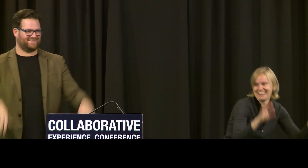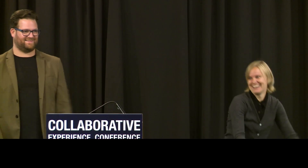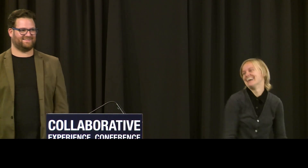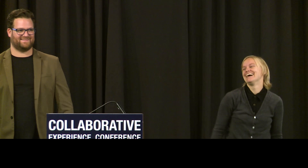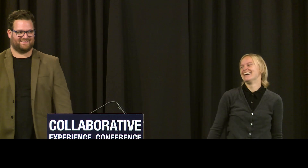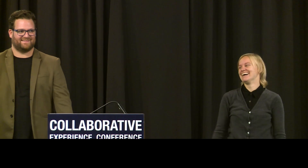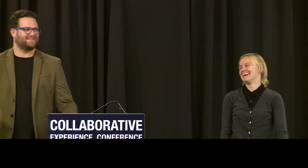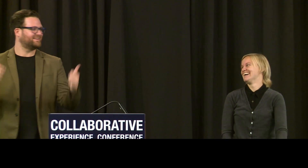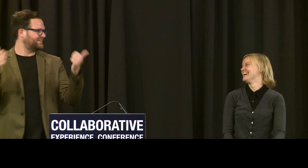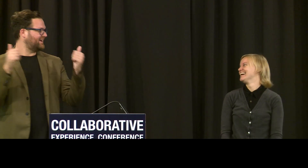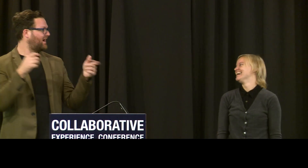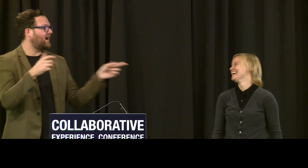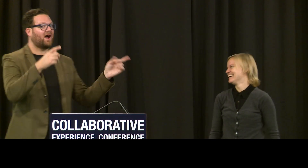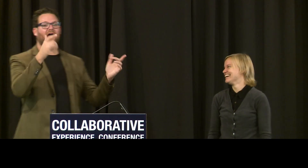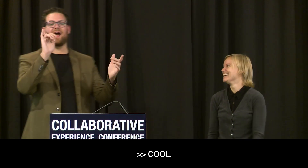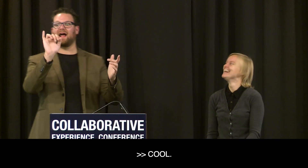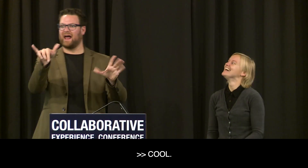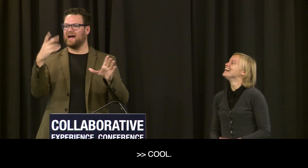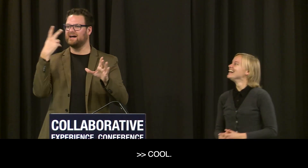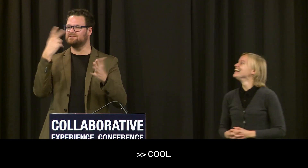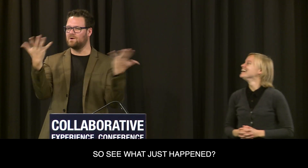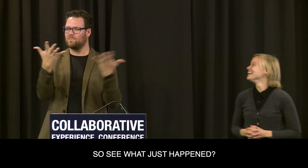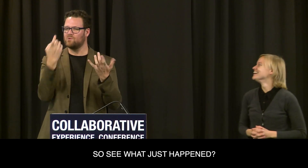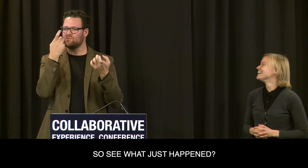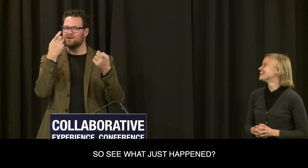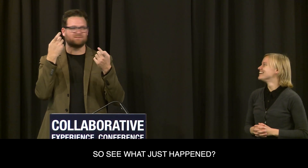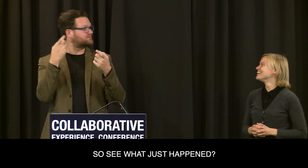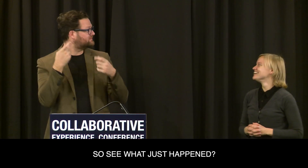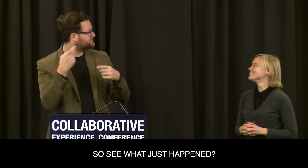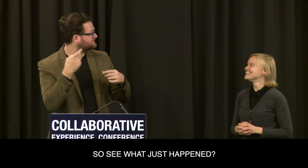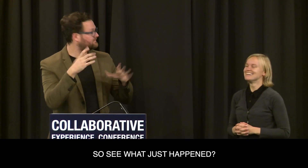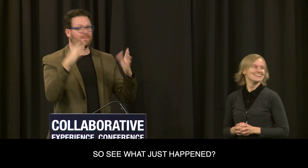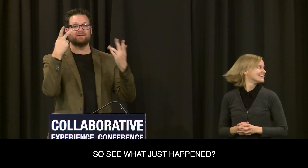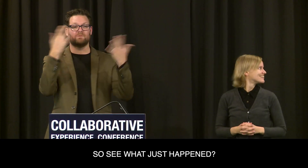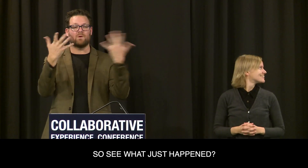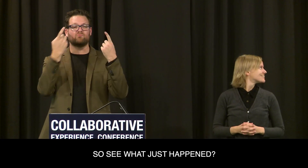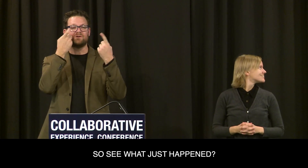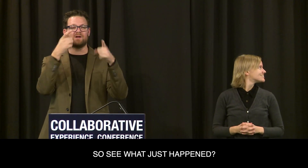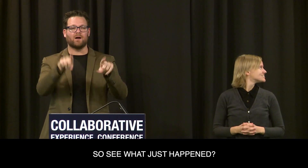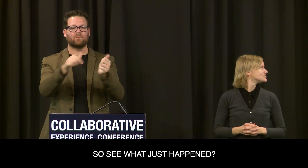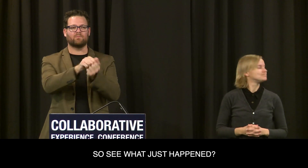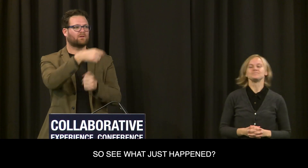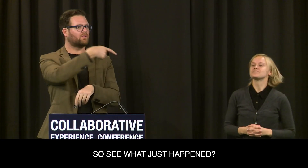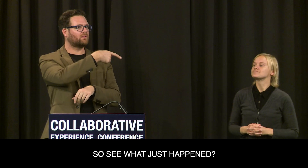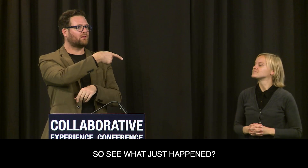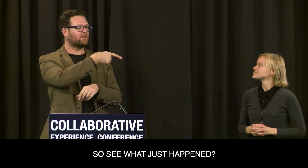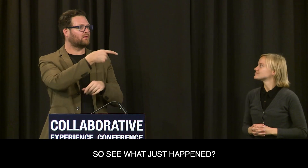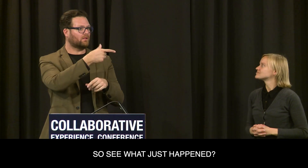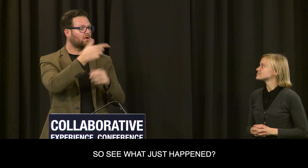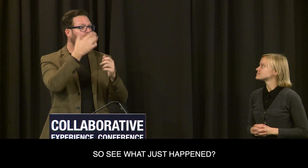excited. Oh, cool. So So see what just happened.